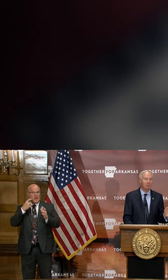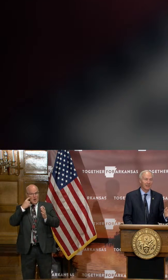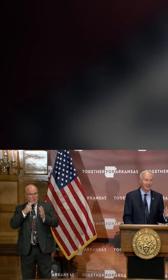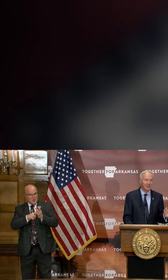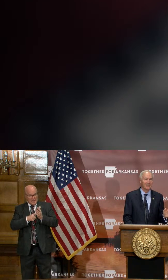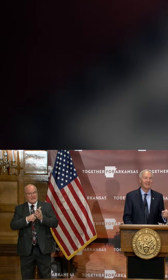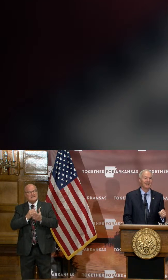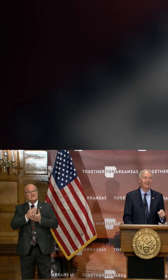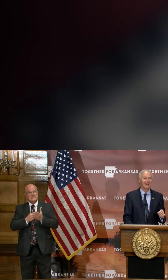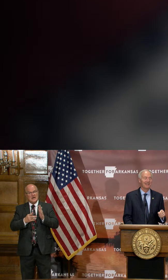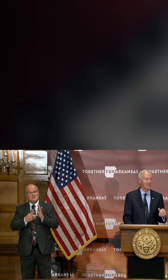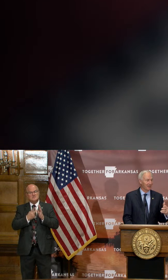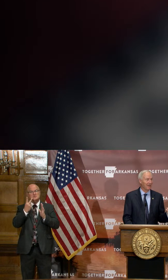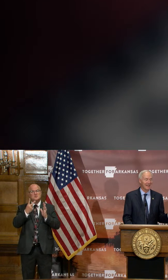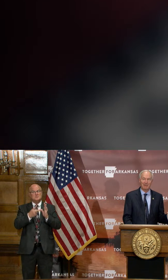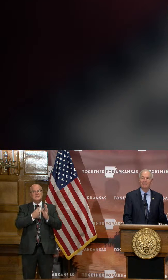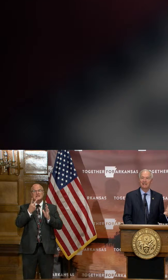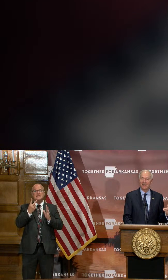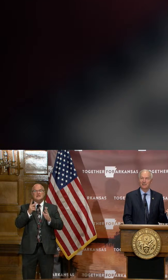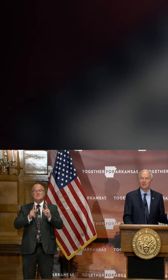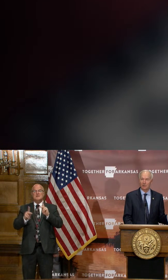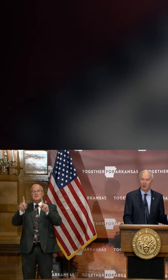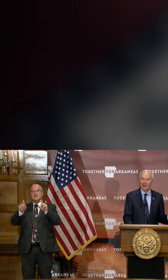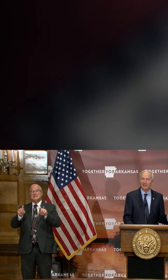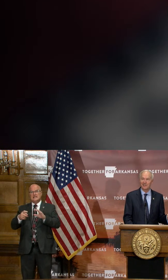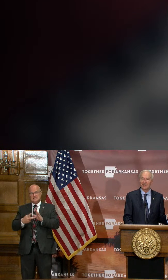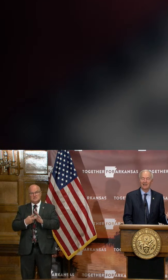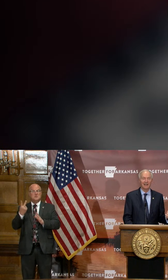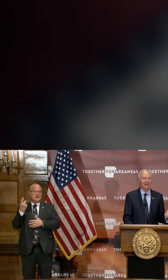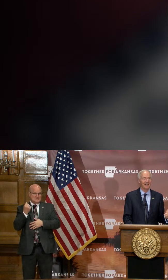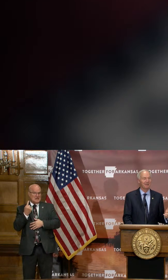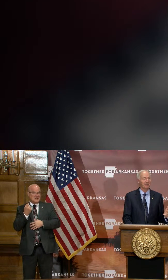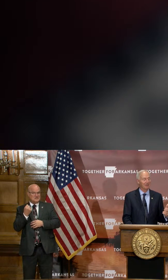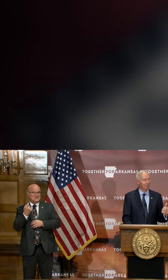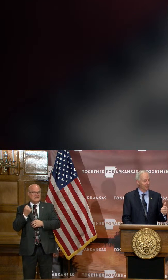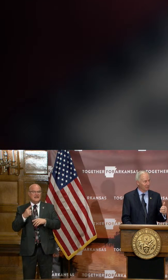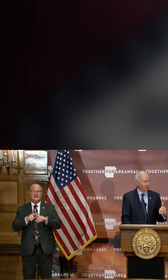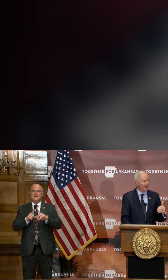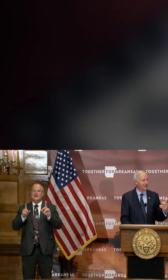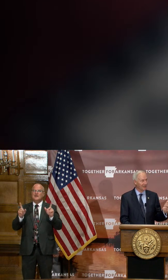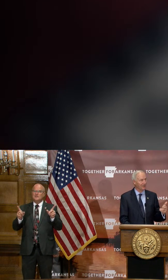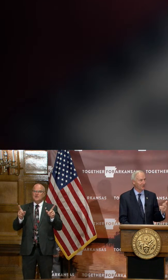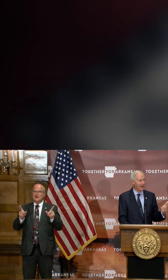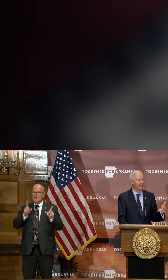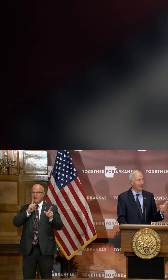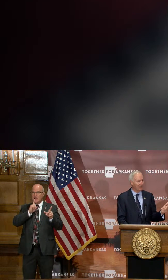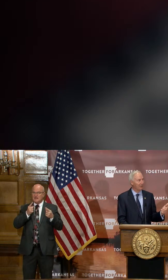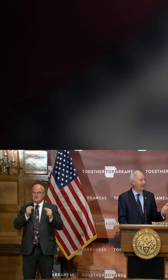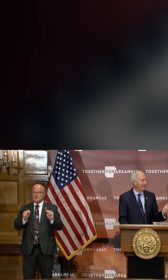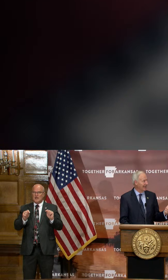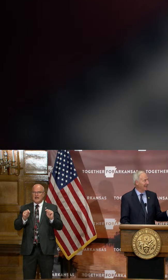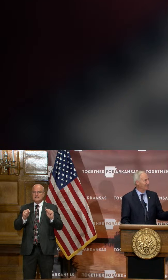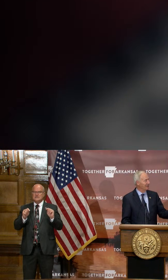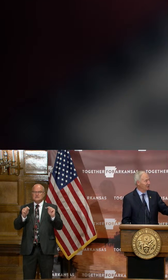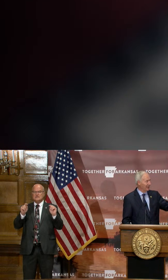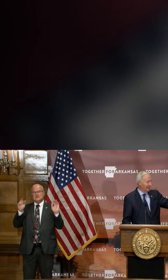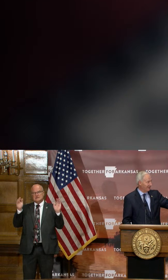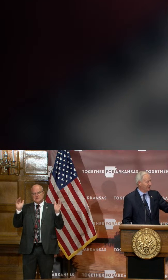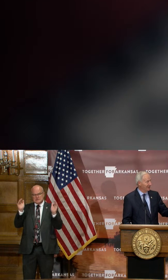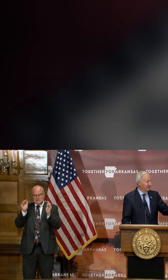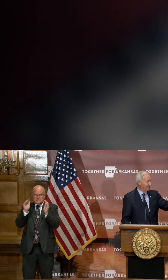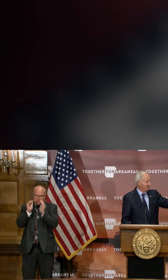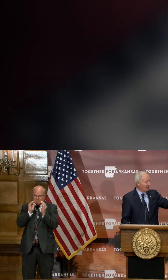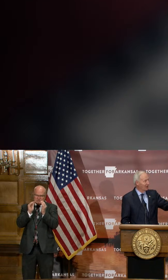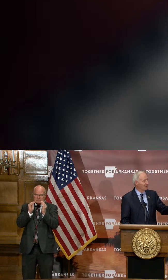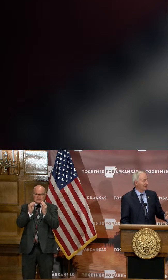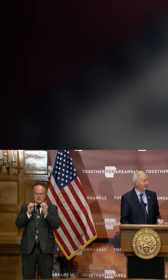be some duplicates, that somebody might be tested twice, but we're actually going to try to narrow that down. But you have